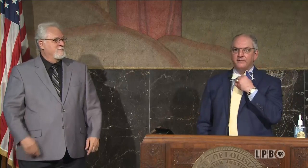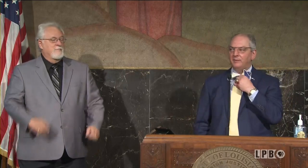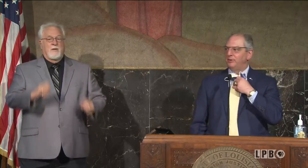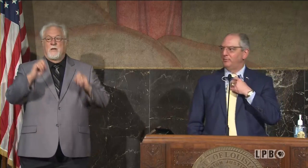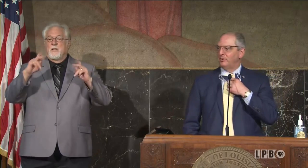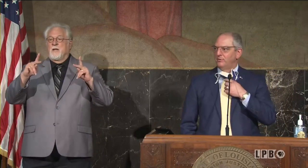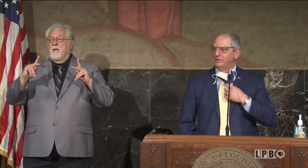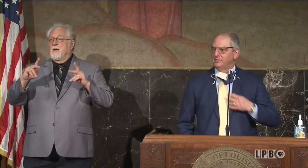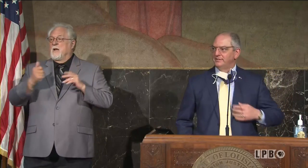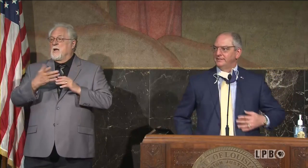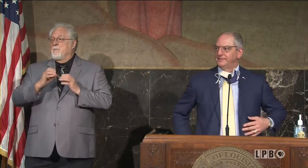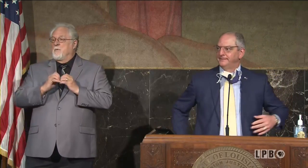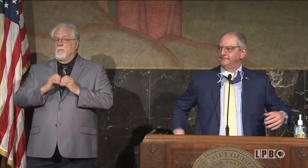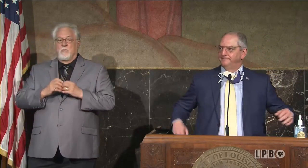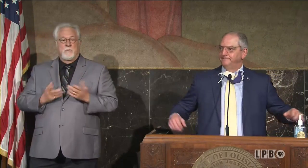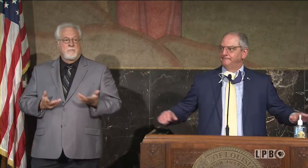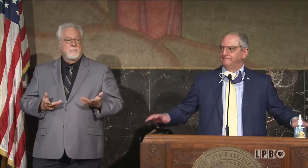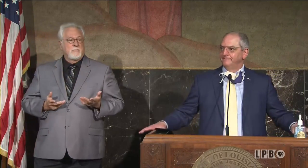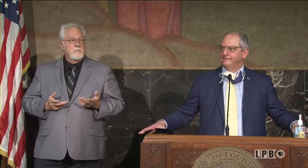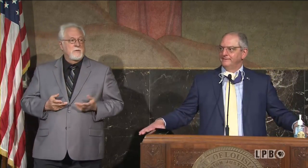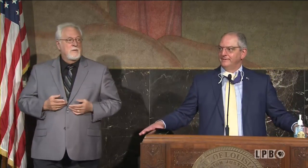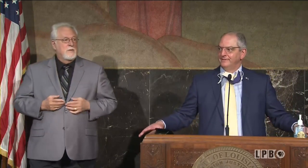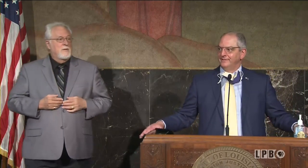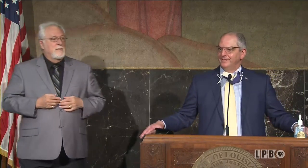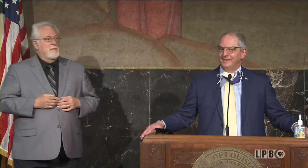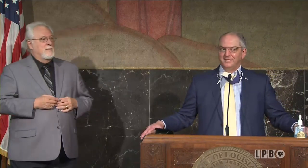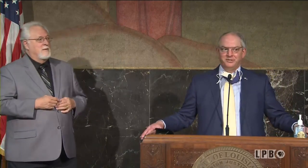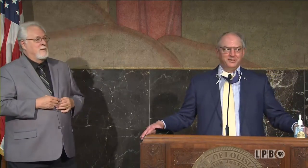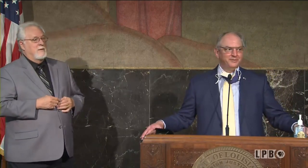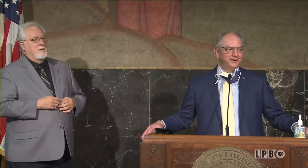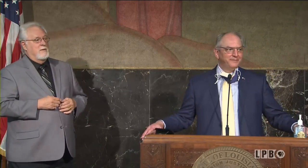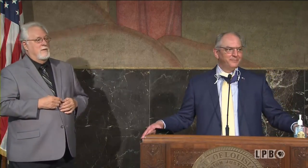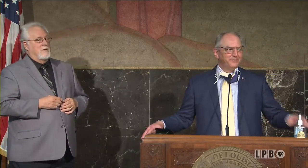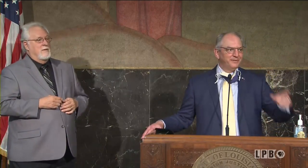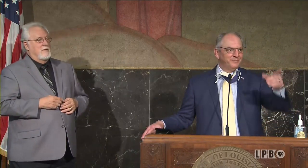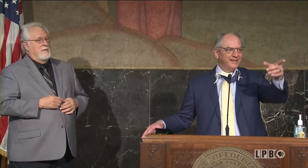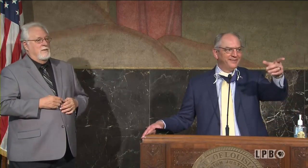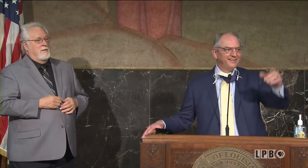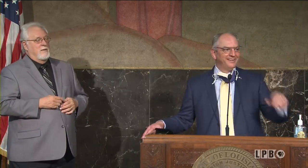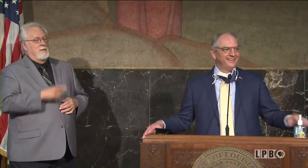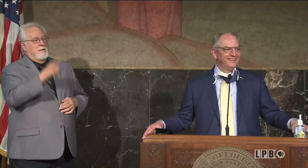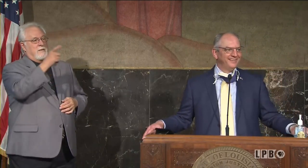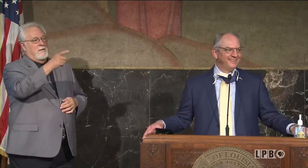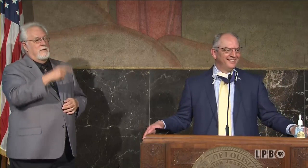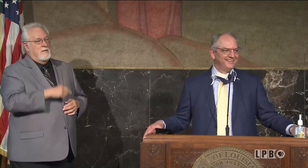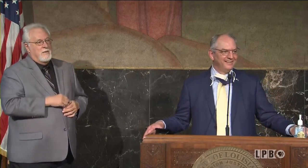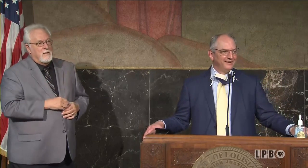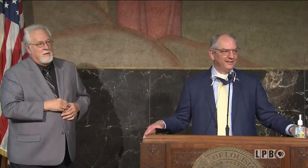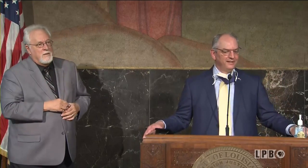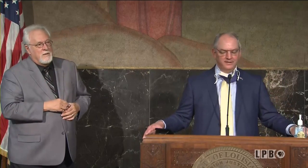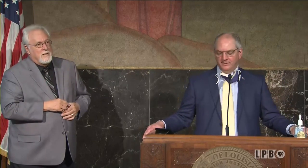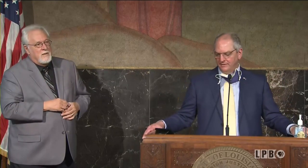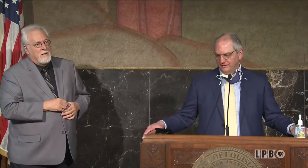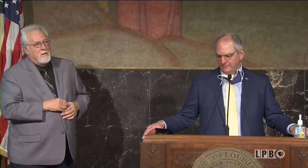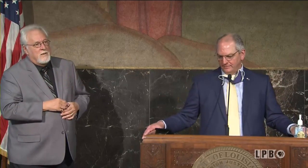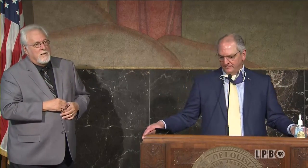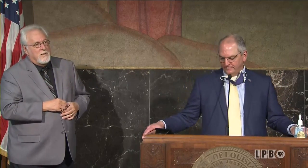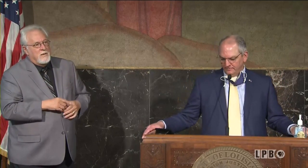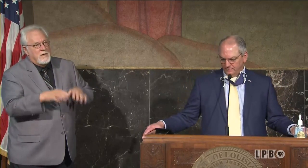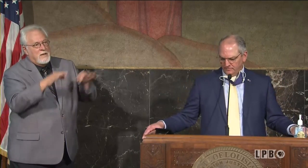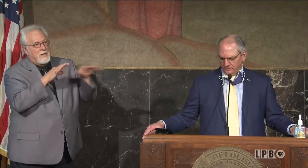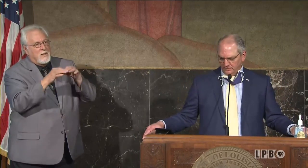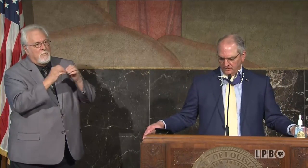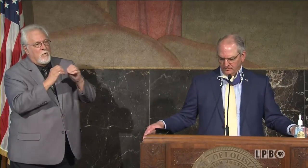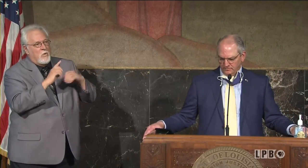Okay, a couple of more questions. Unless you don't have it back here. Just elaborate a little bit